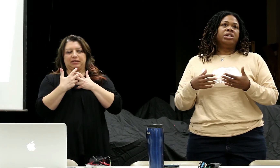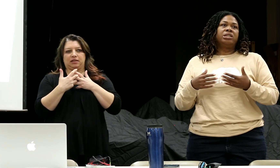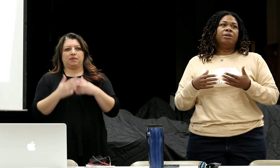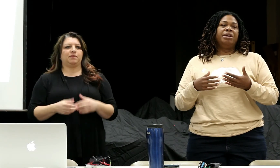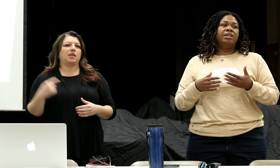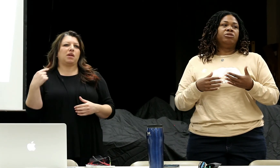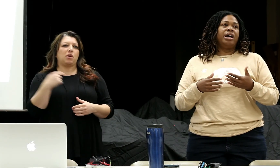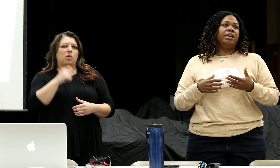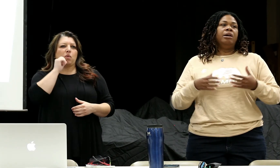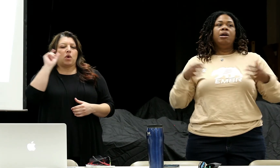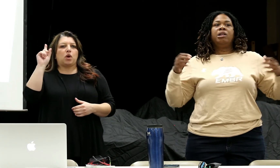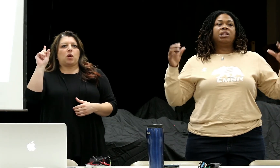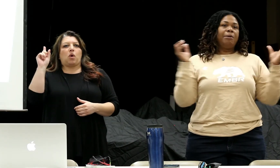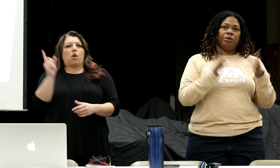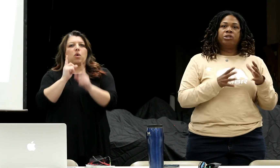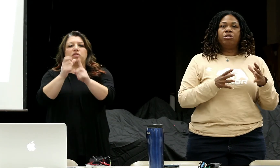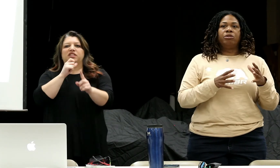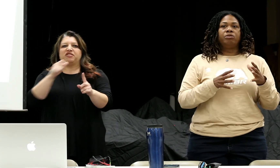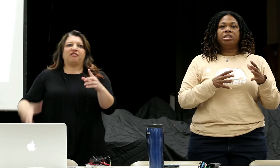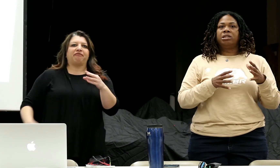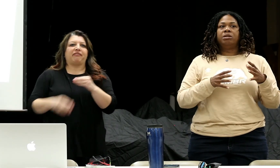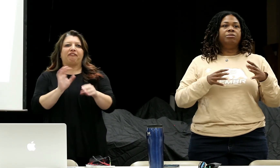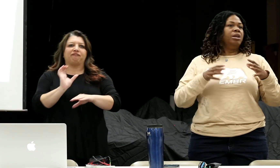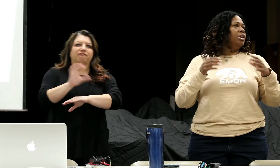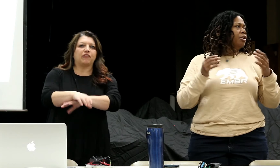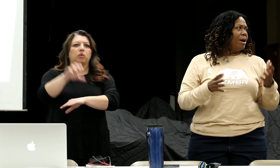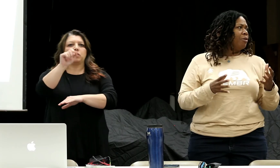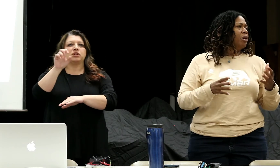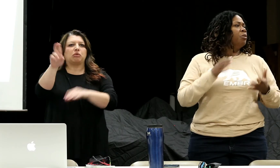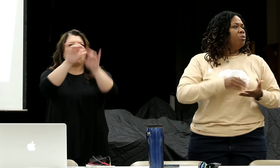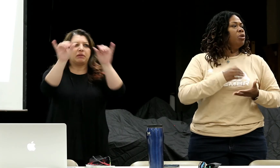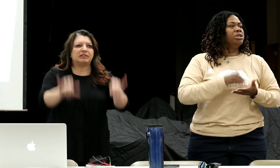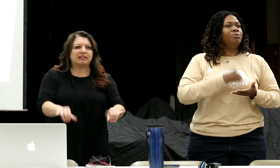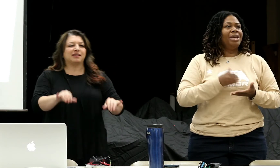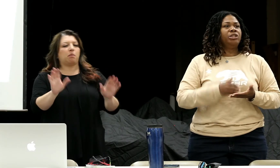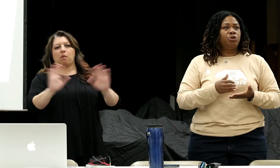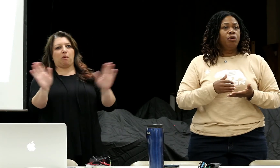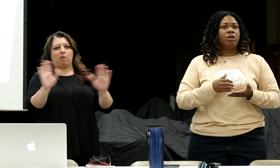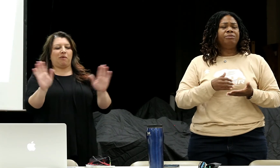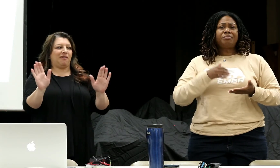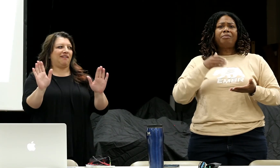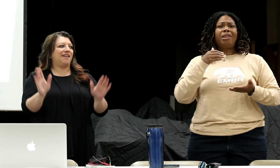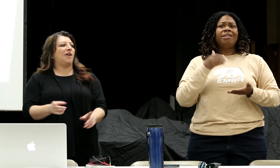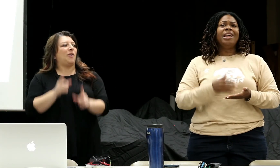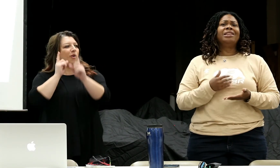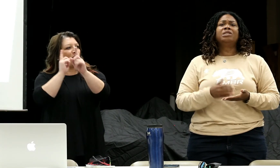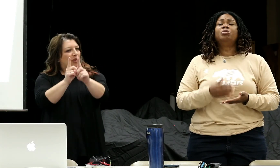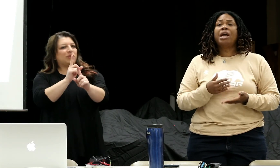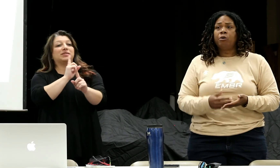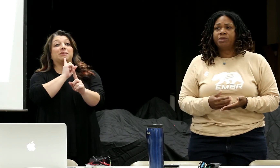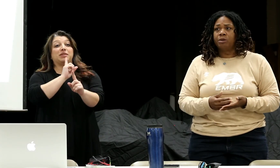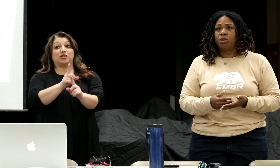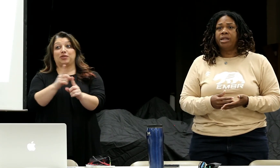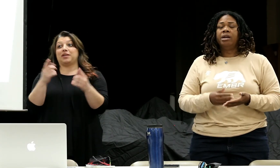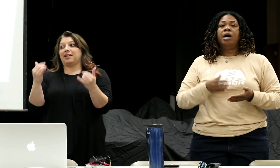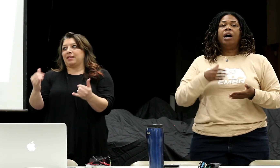after them, and the person looked different, and so they had ran, and they didn't realize that was going to get them into more trouble. They